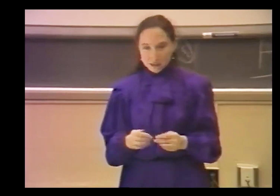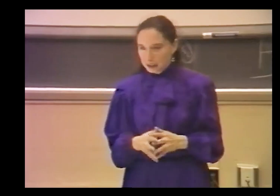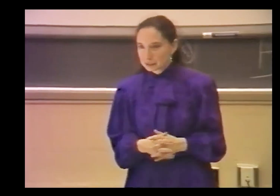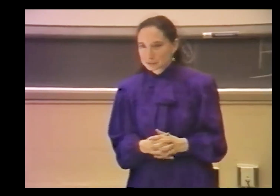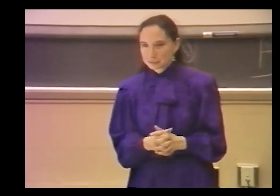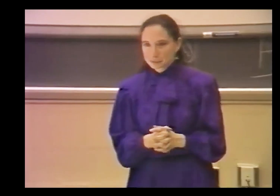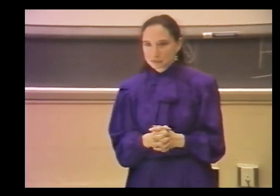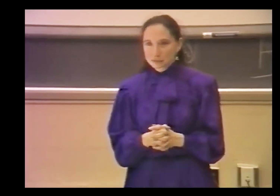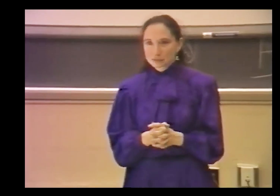Okay.